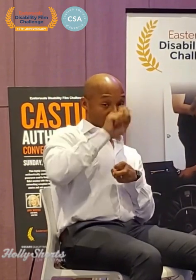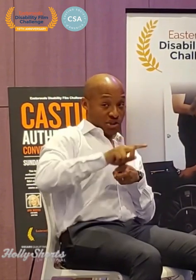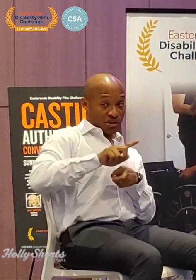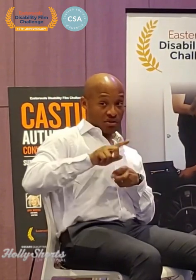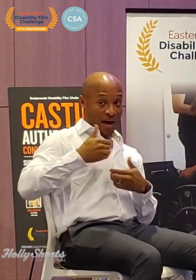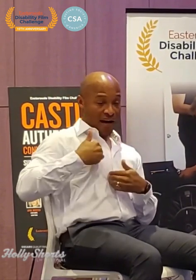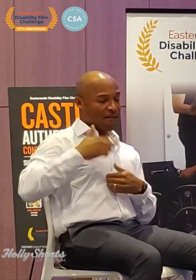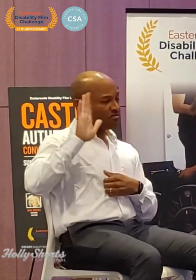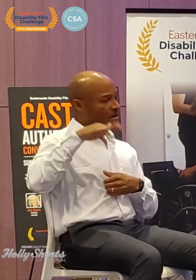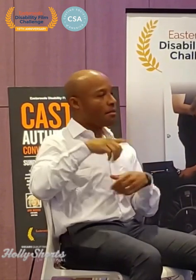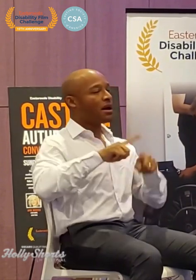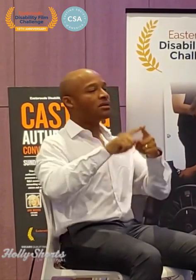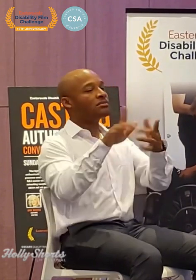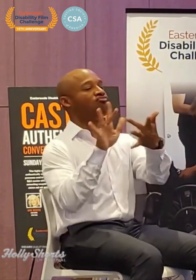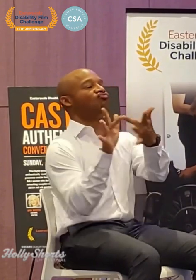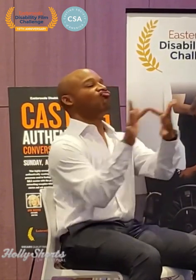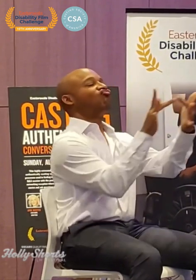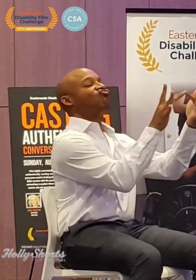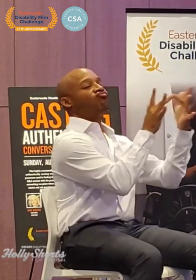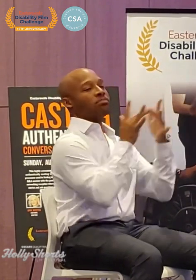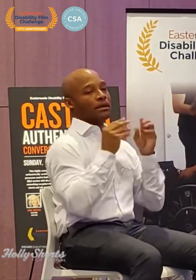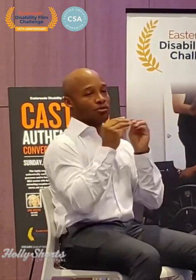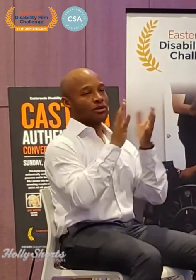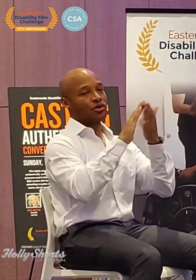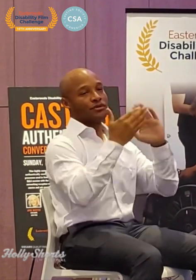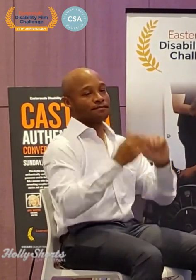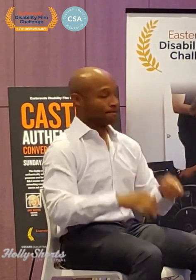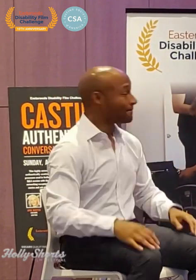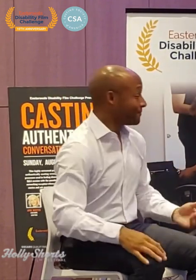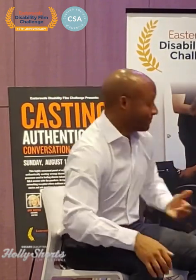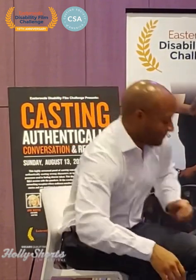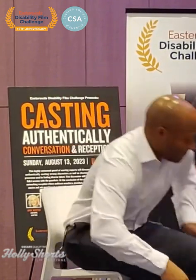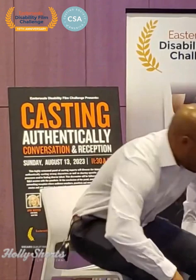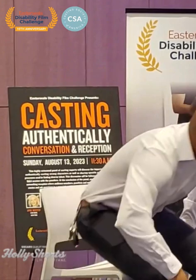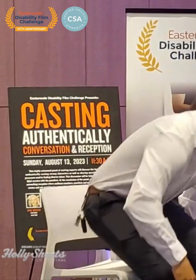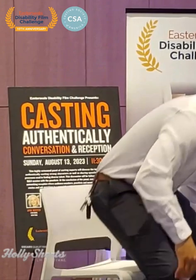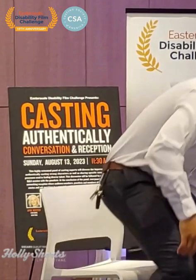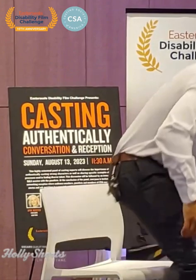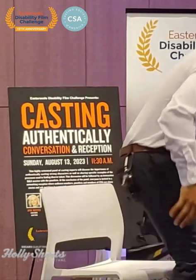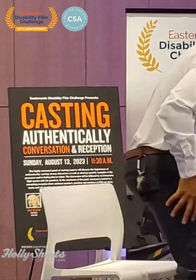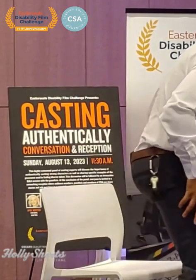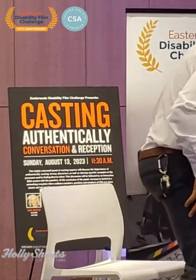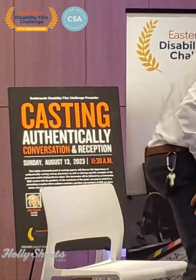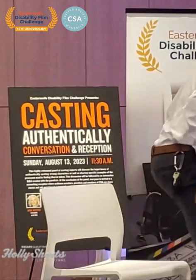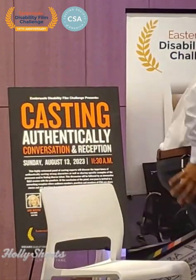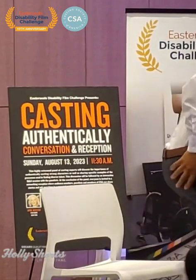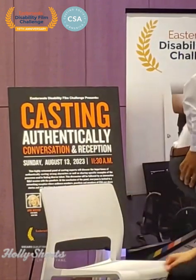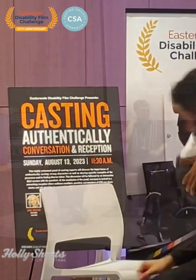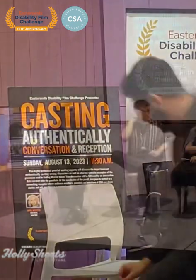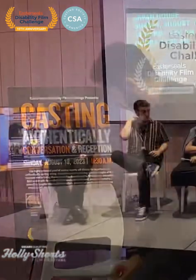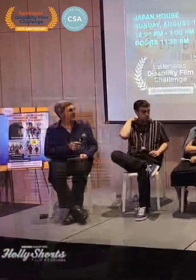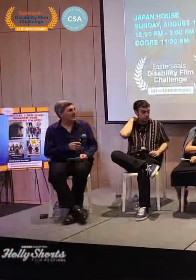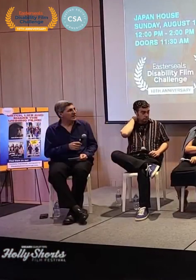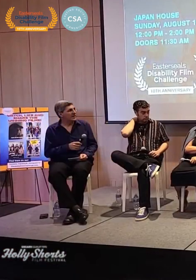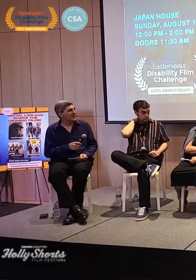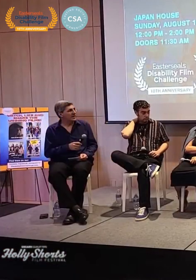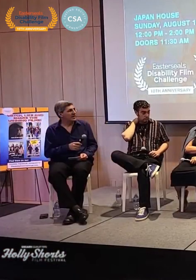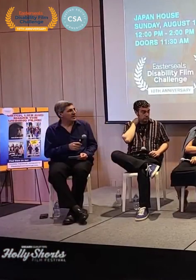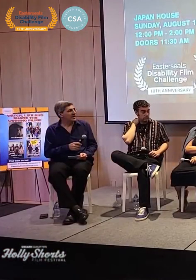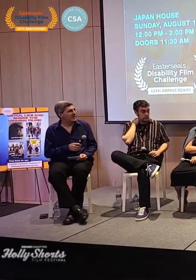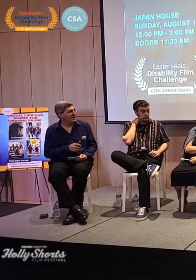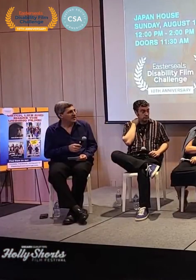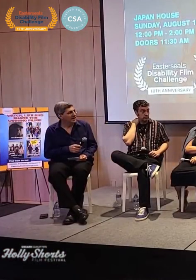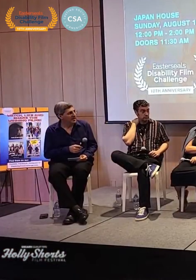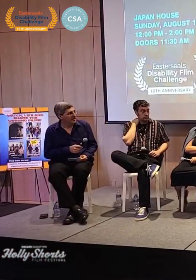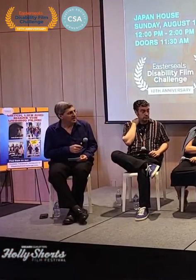extended family. And this is the perfect time to reach out to your community. You know, you're not alone. We can't be attached. None of us can be attached to the